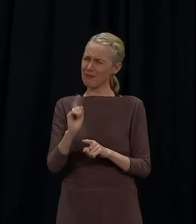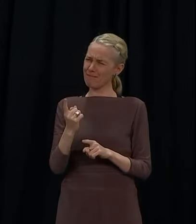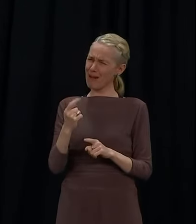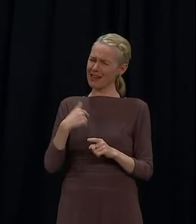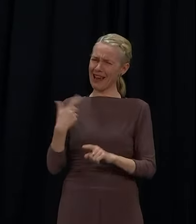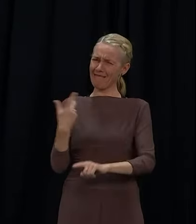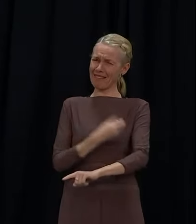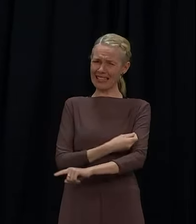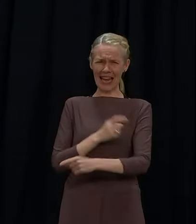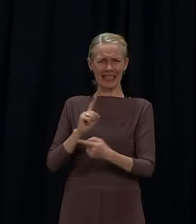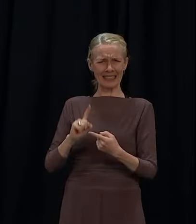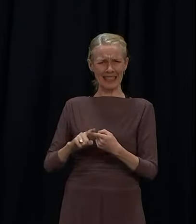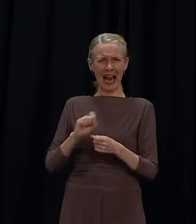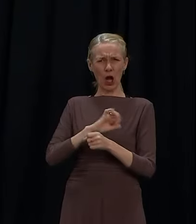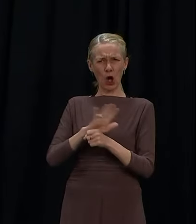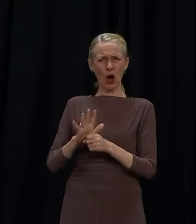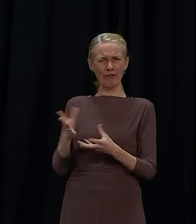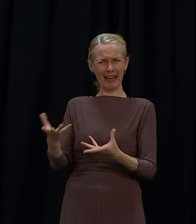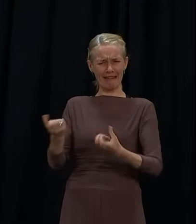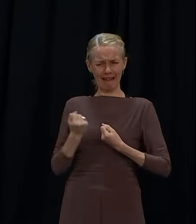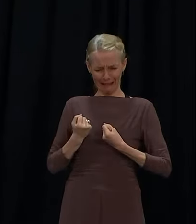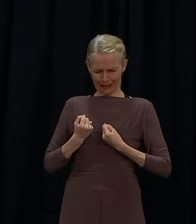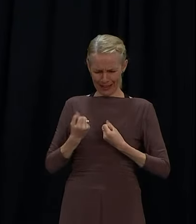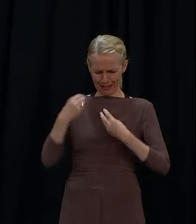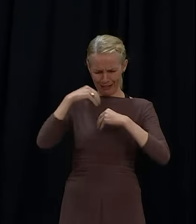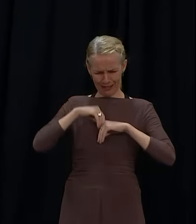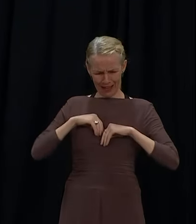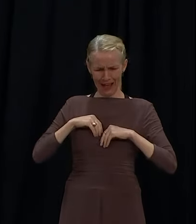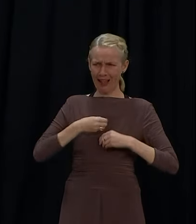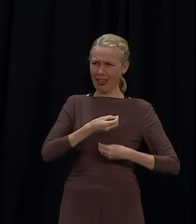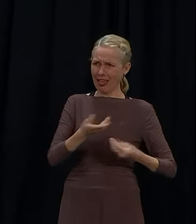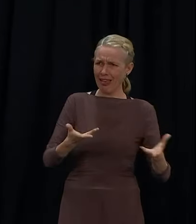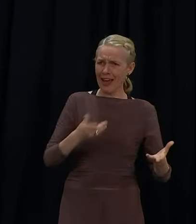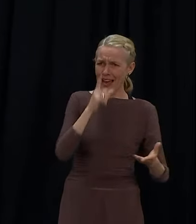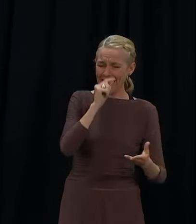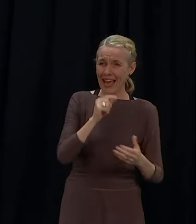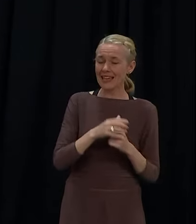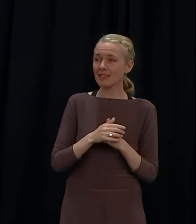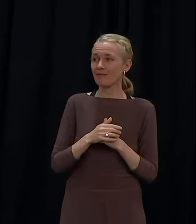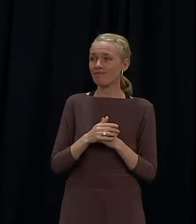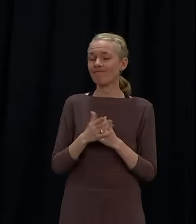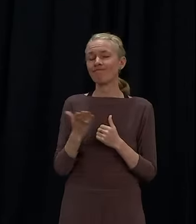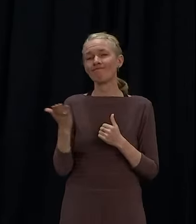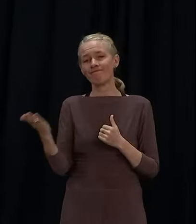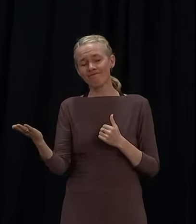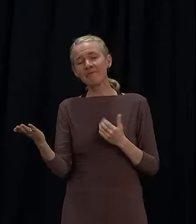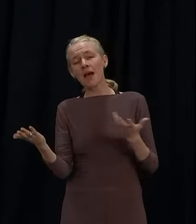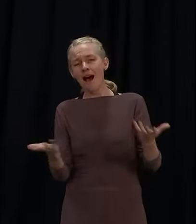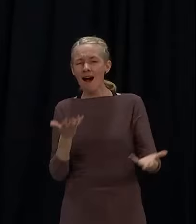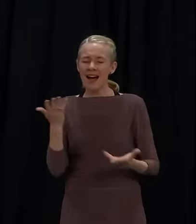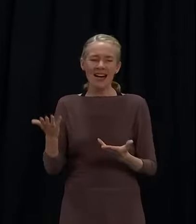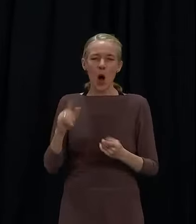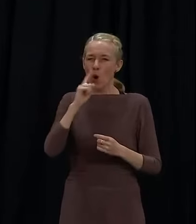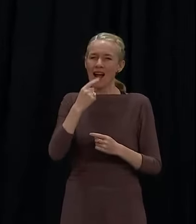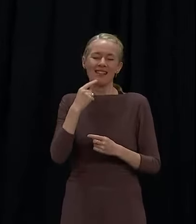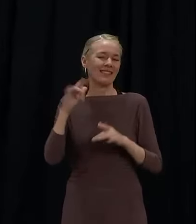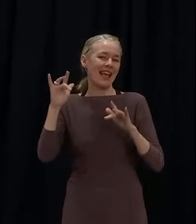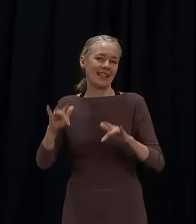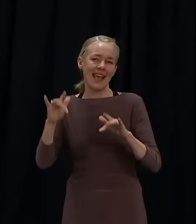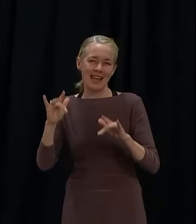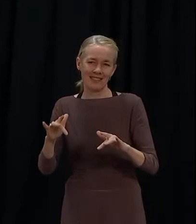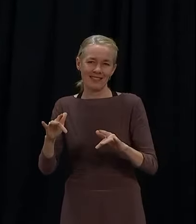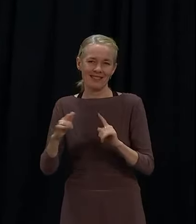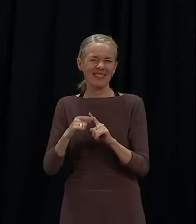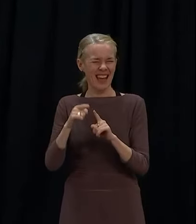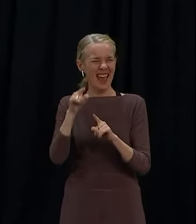it on. Well, I think, yes. Keeping in mind, we haven't got large-scale, widespread vaccination yet, so I don't think it's fair to judge